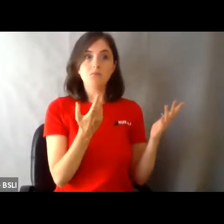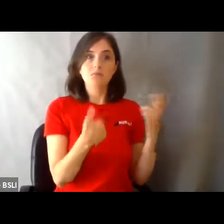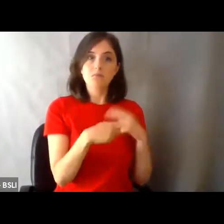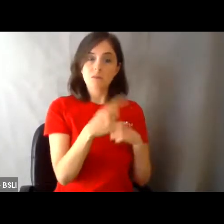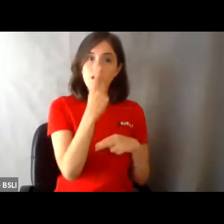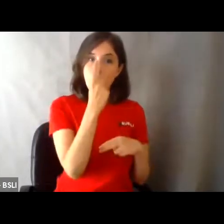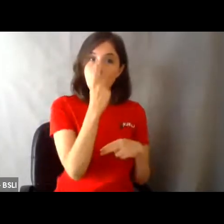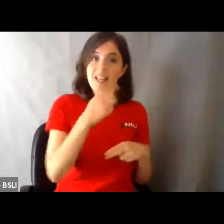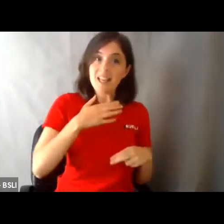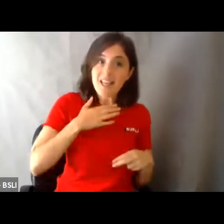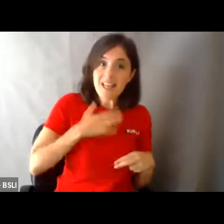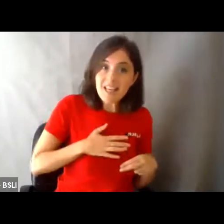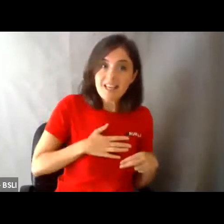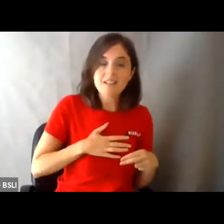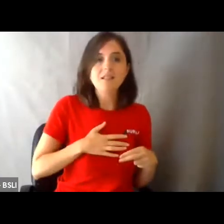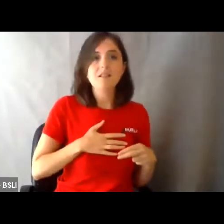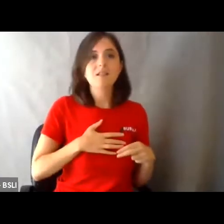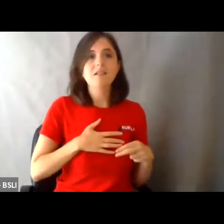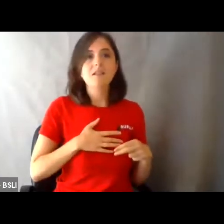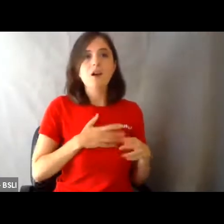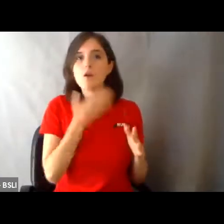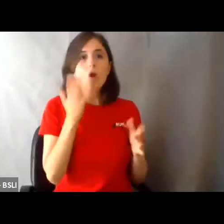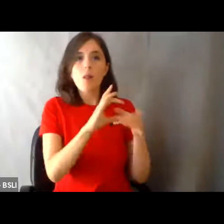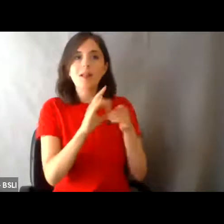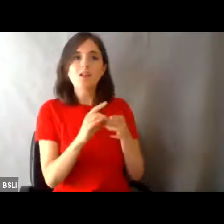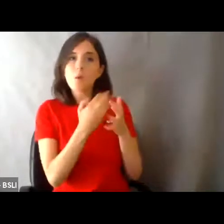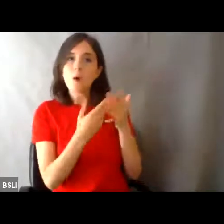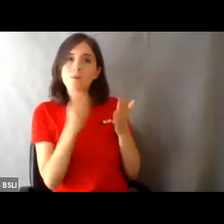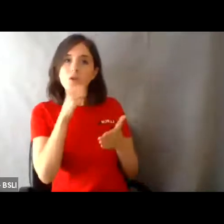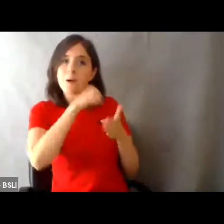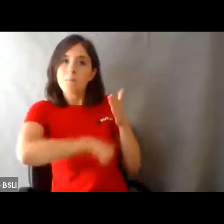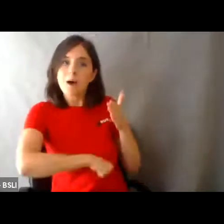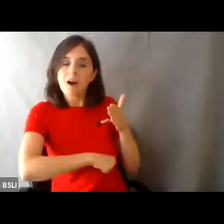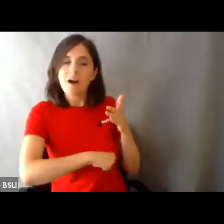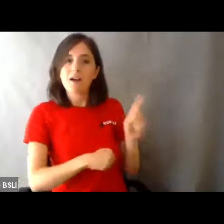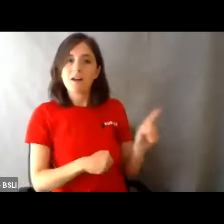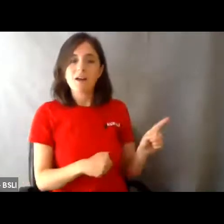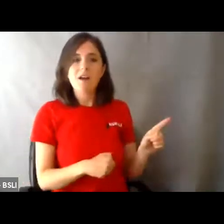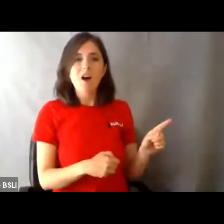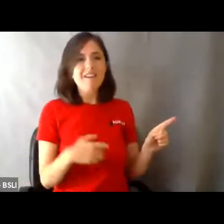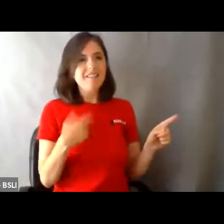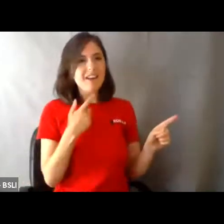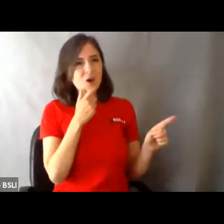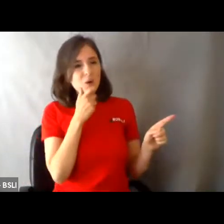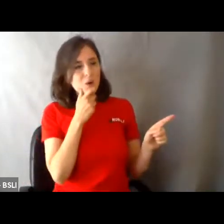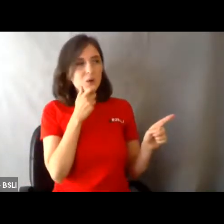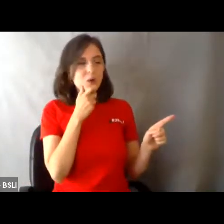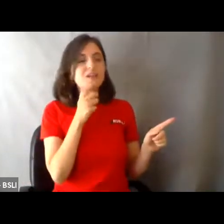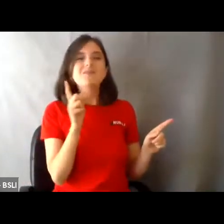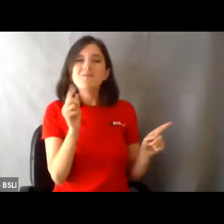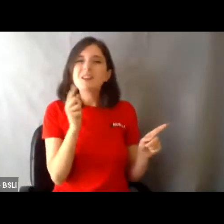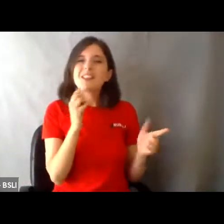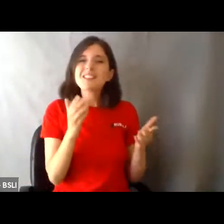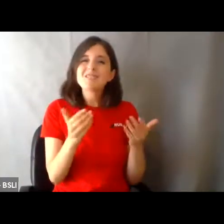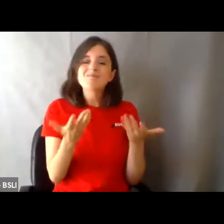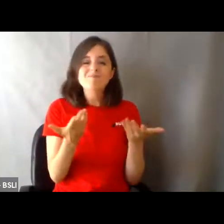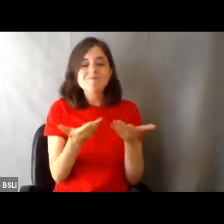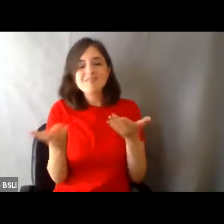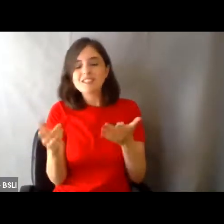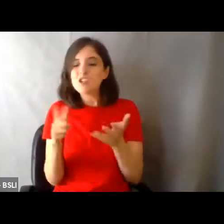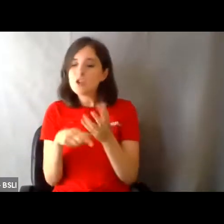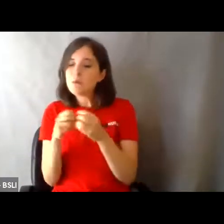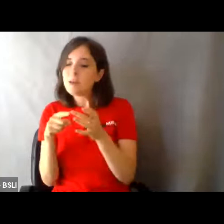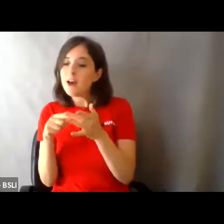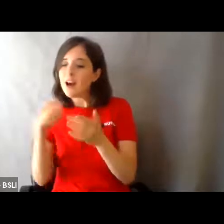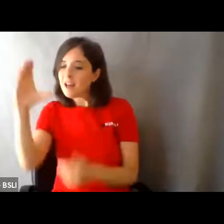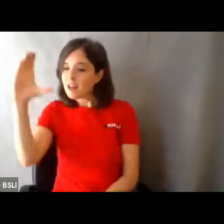them. So I do think there is this trade-off that we have to choose between, whether it's universal basic income, give everyone a